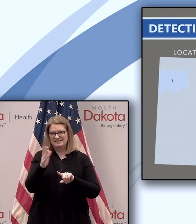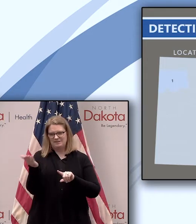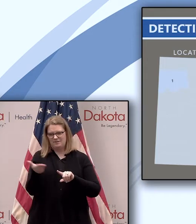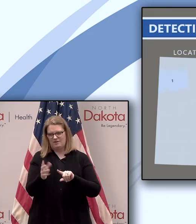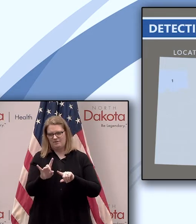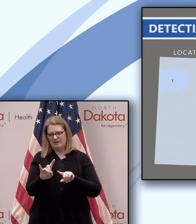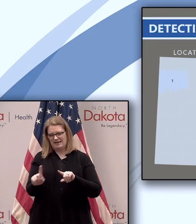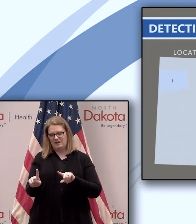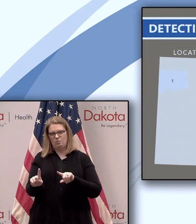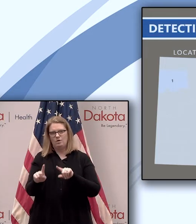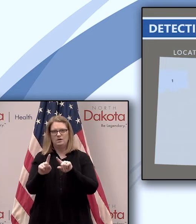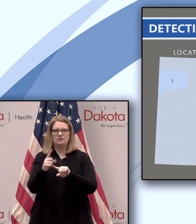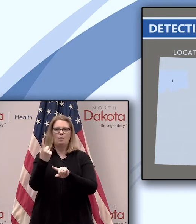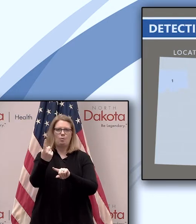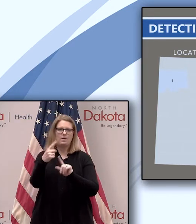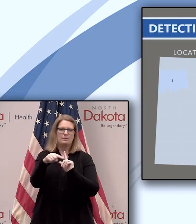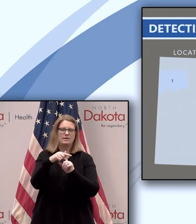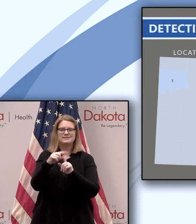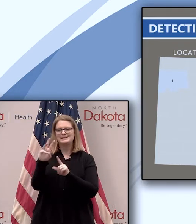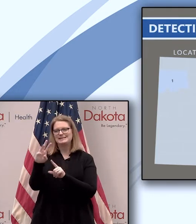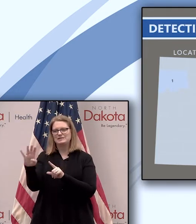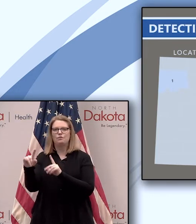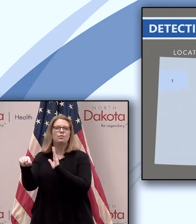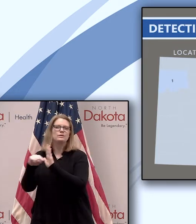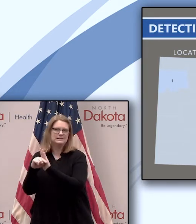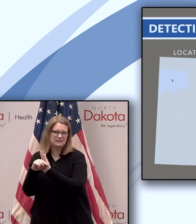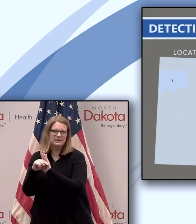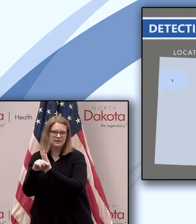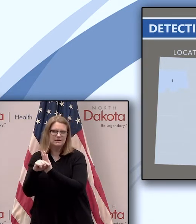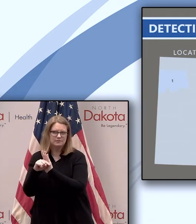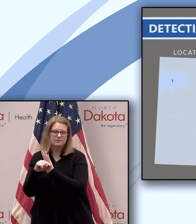only one remained positive, 64 were negative, and so